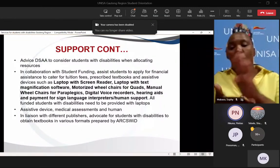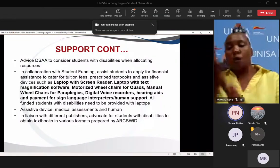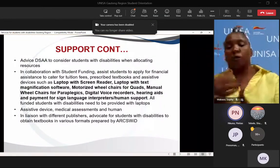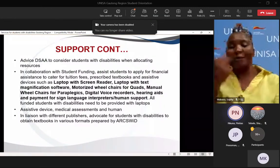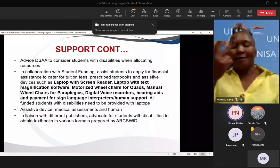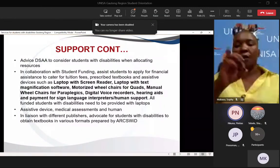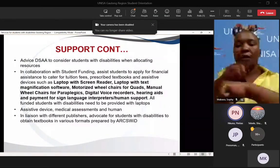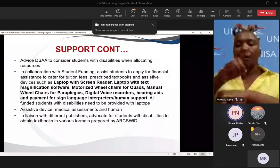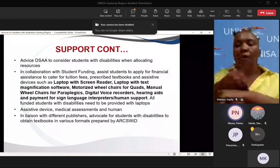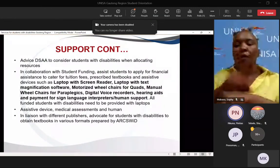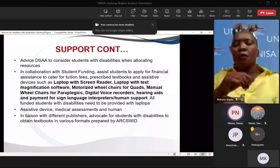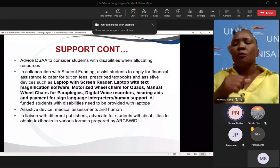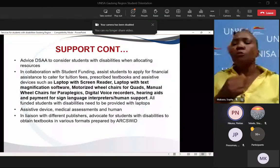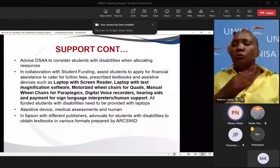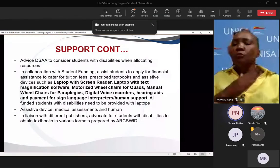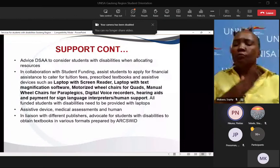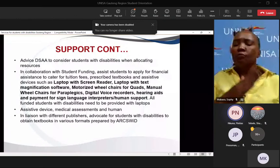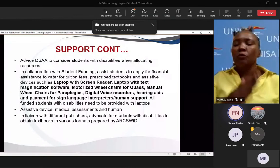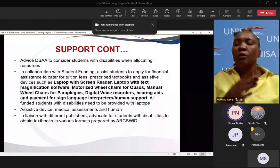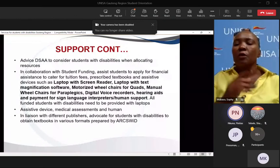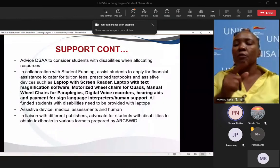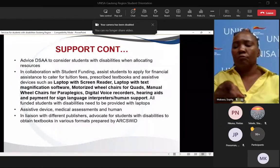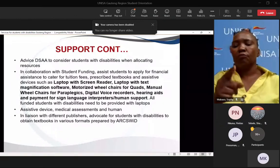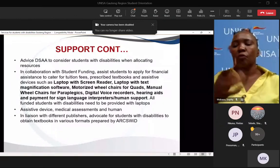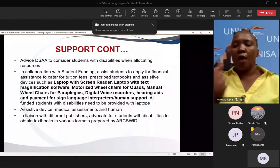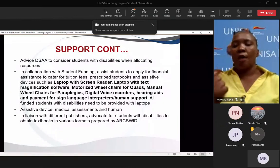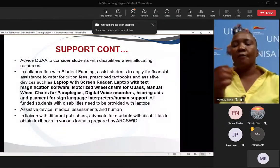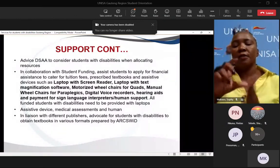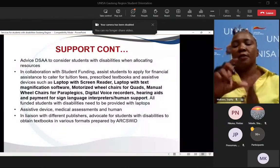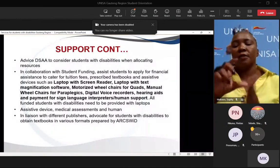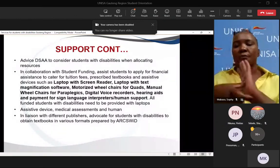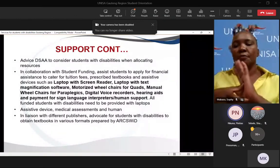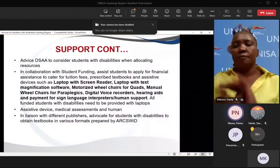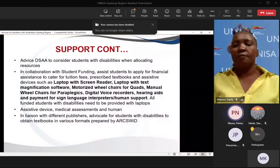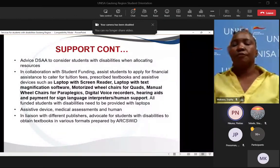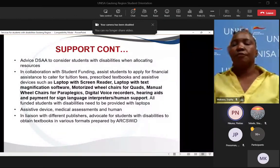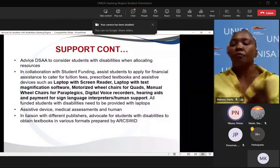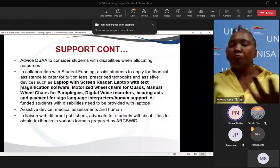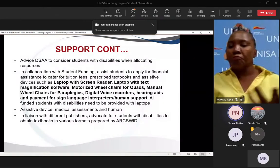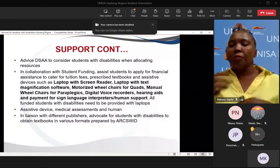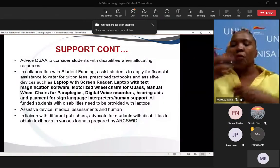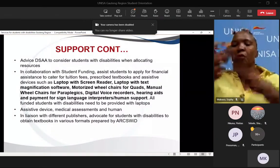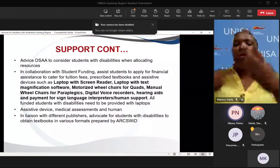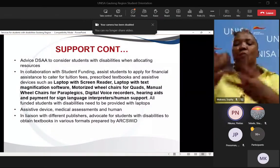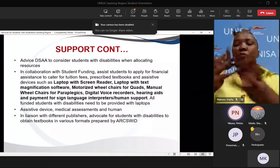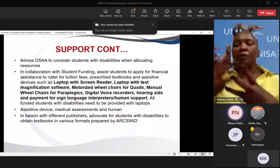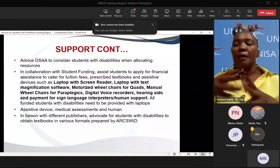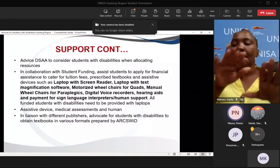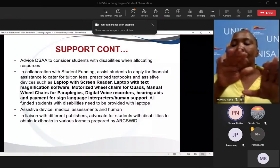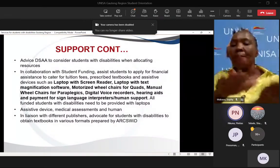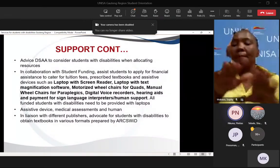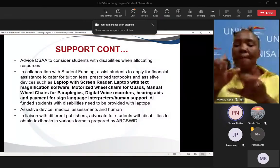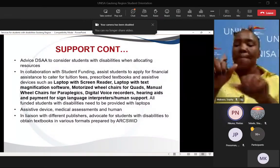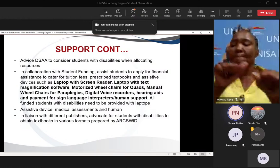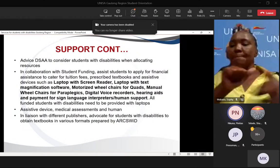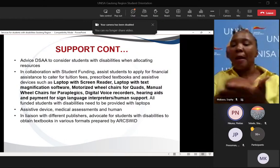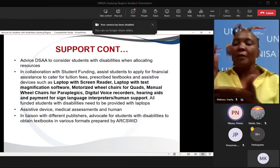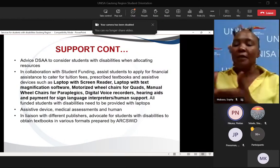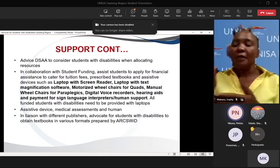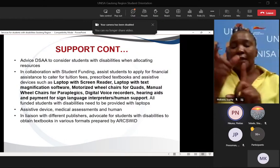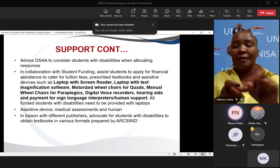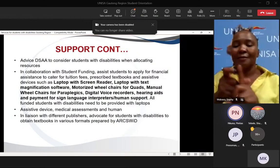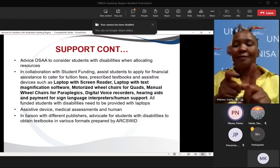so that they can certify that you have that particular disability we work with publish trust and